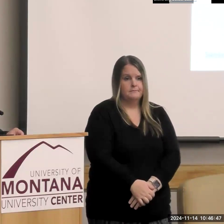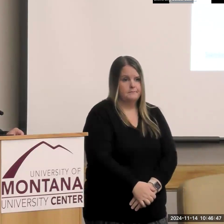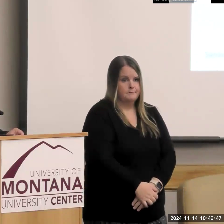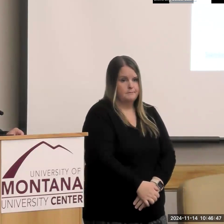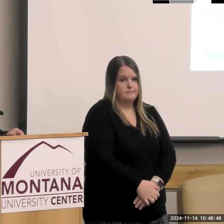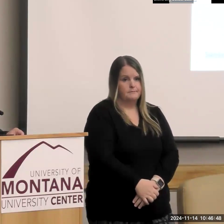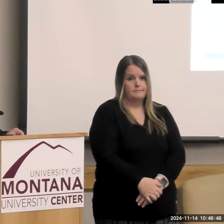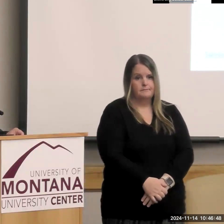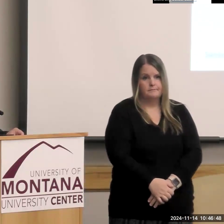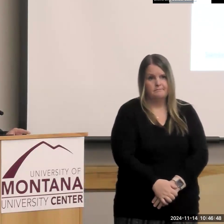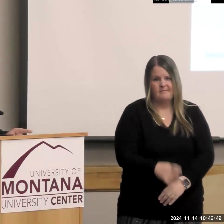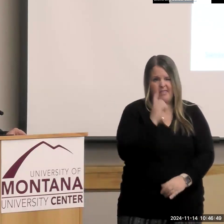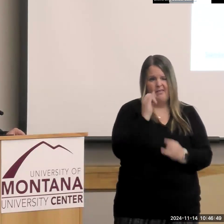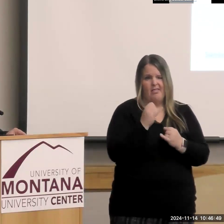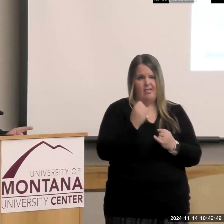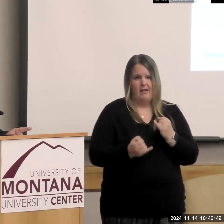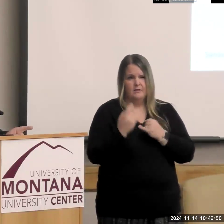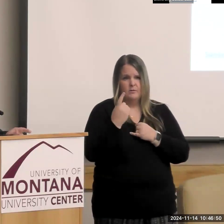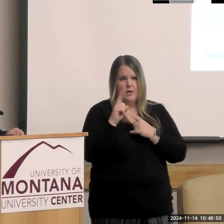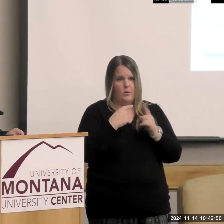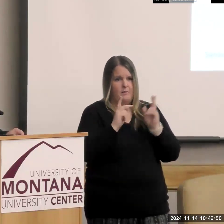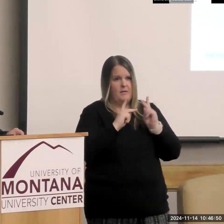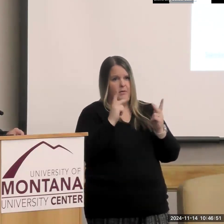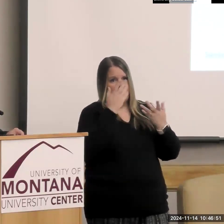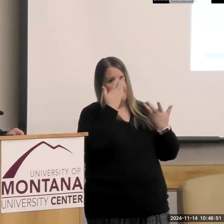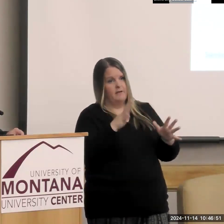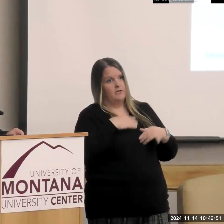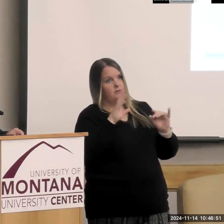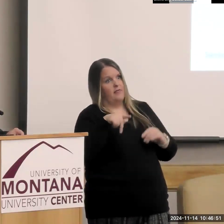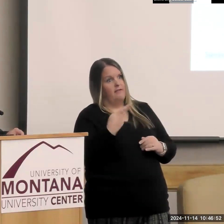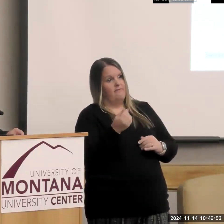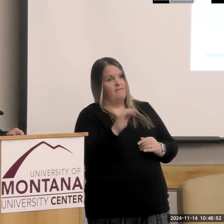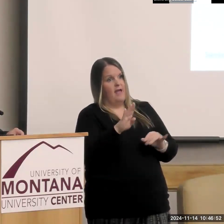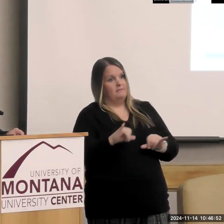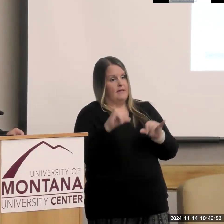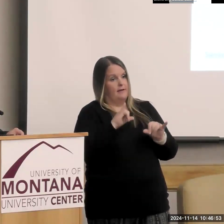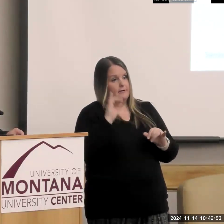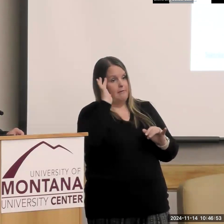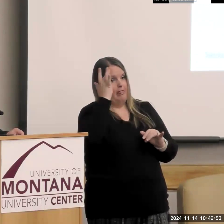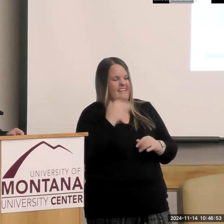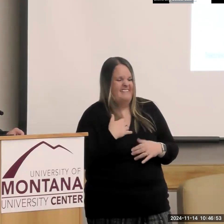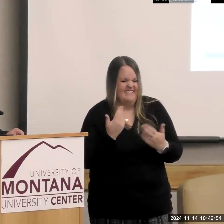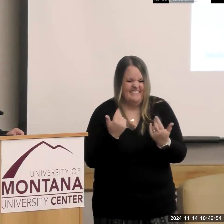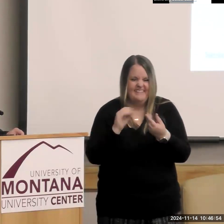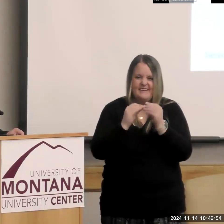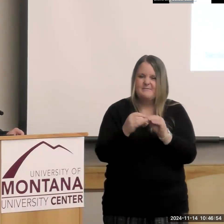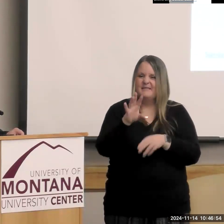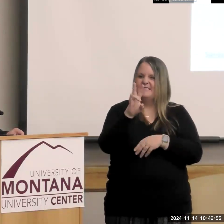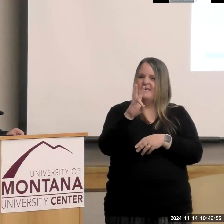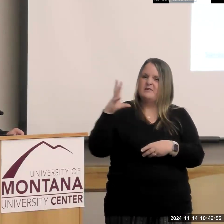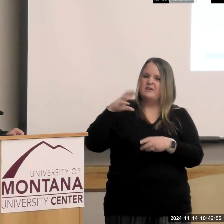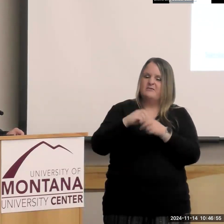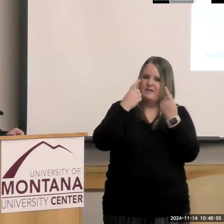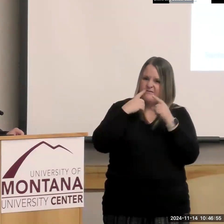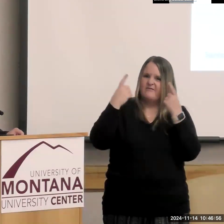I think this is the last one for folks wondering when we're going to get done with the FAB standards on this. So domain 7 is contribute to an effective system